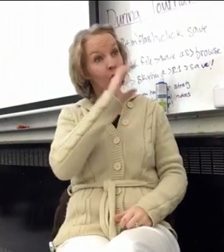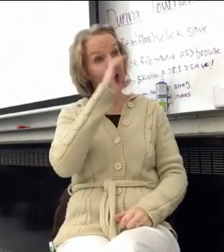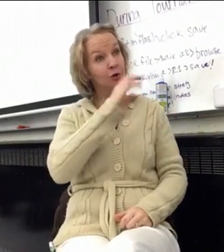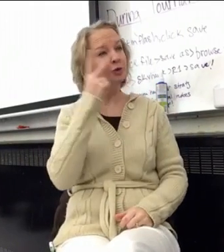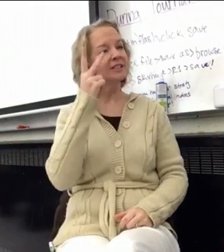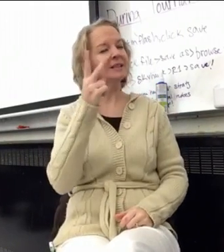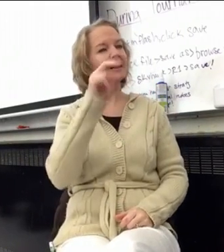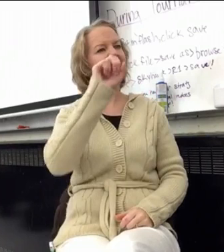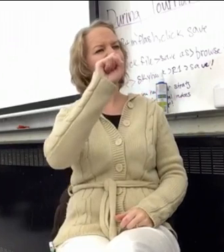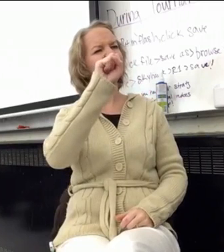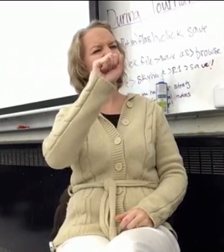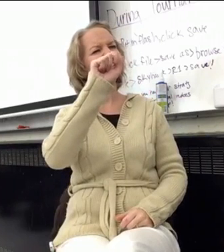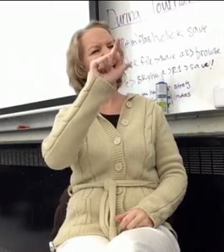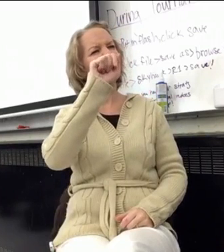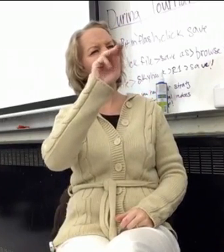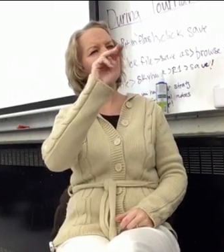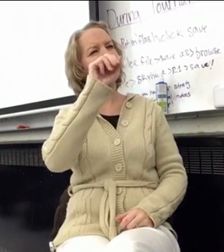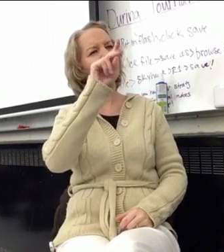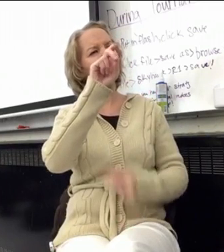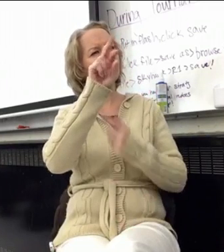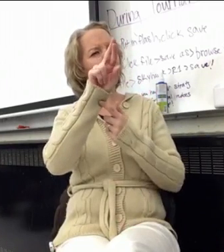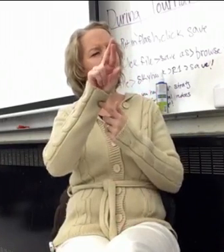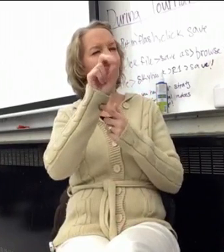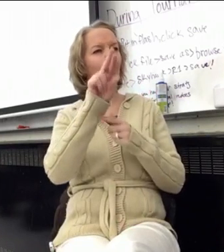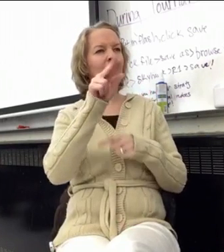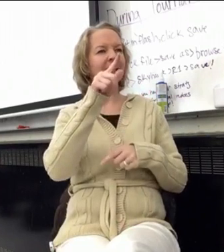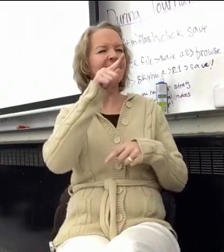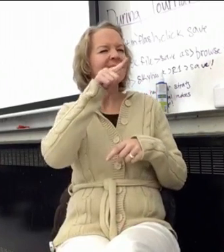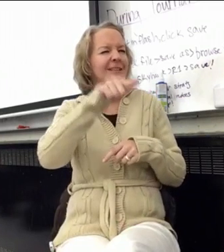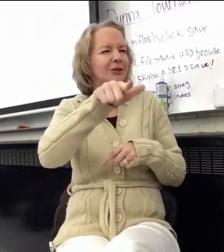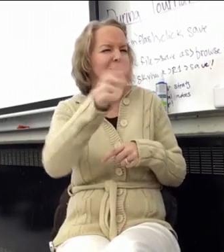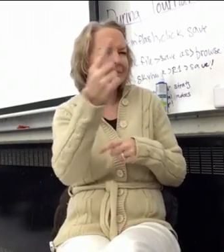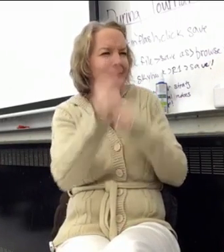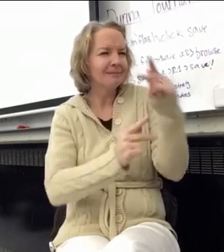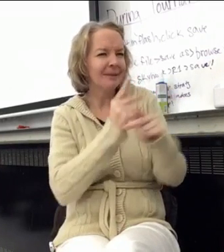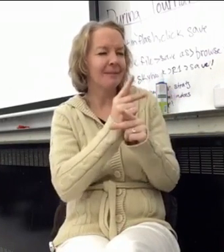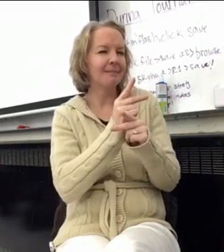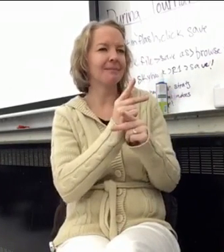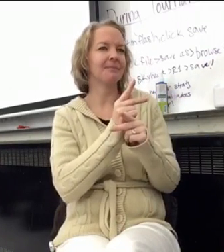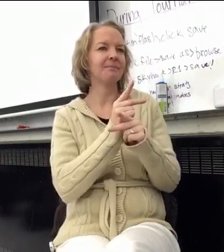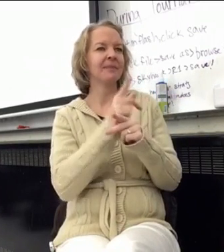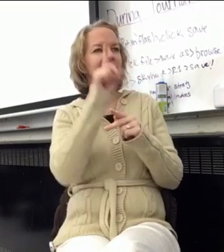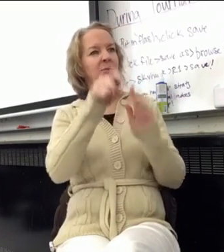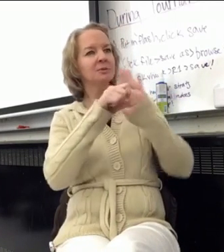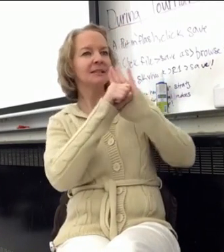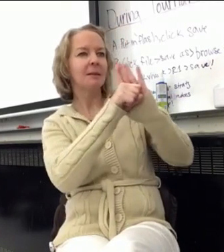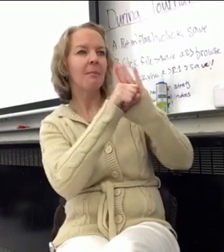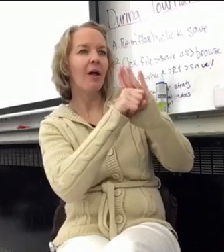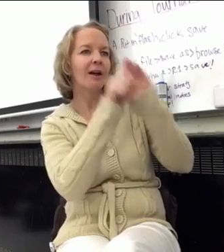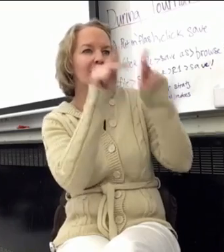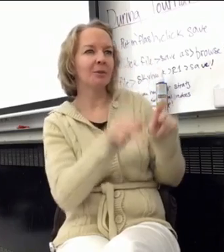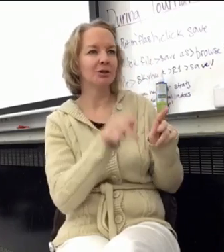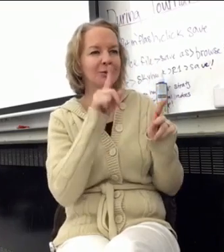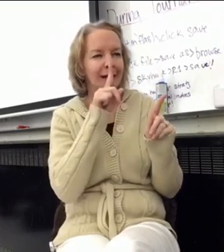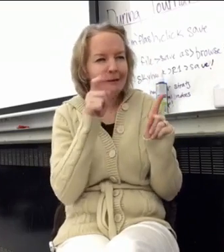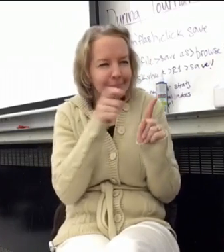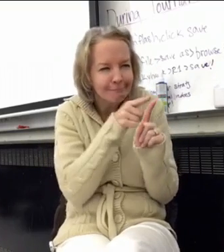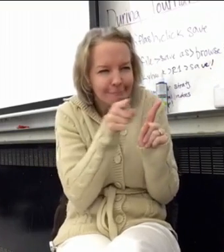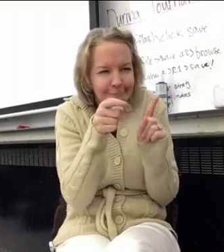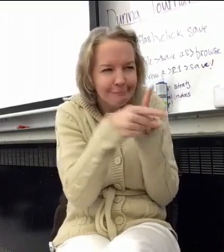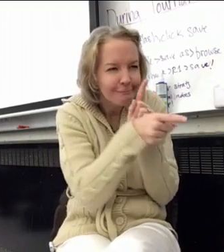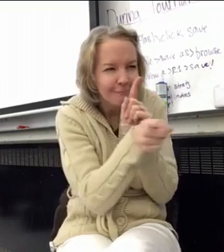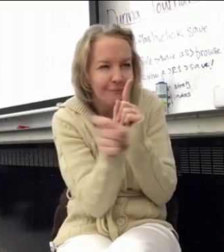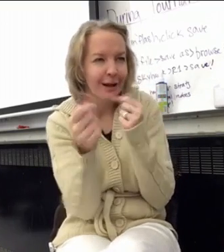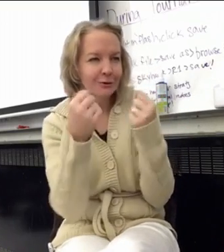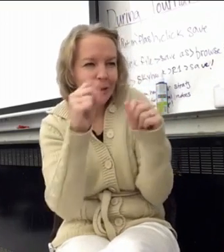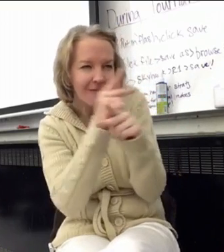like a salamander or some sort of a lizard. It's supposed to be like symbolic of somebody who's sneaky and slimy and will go and